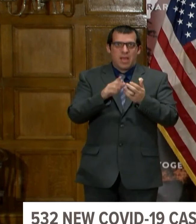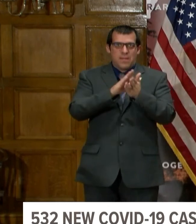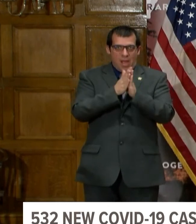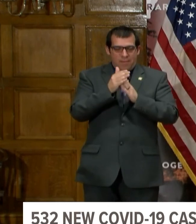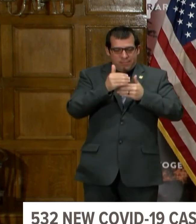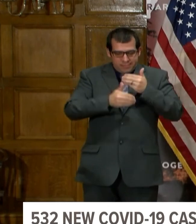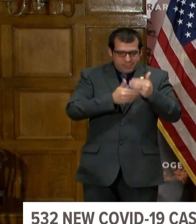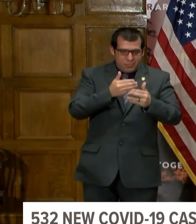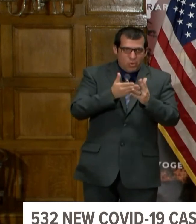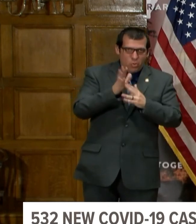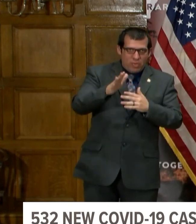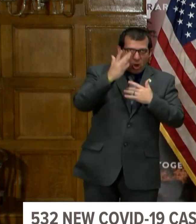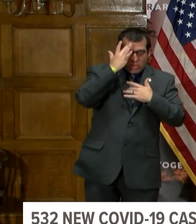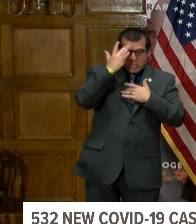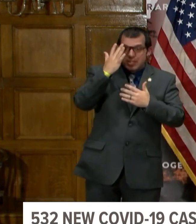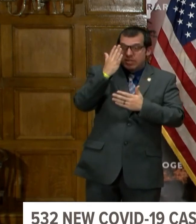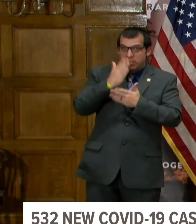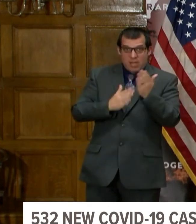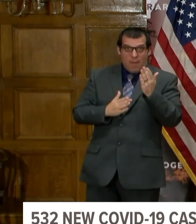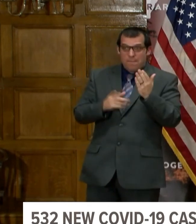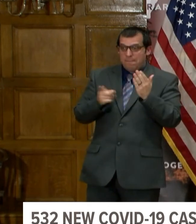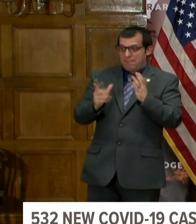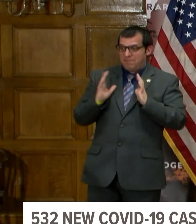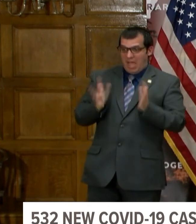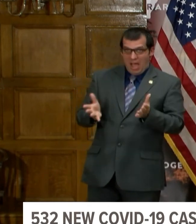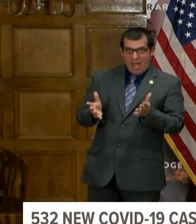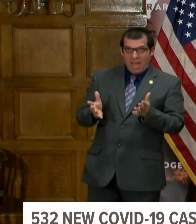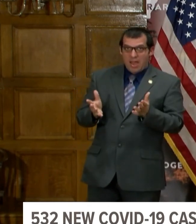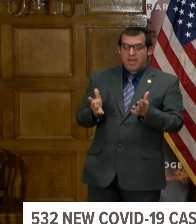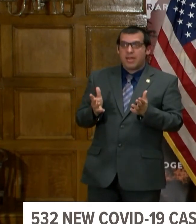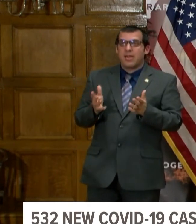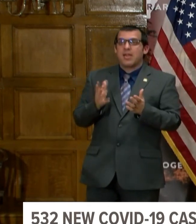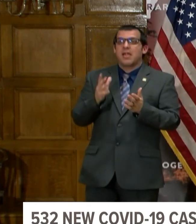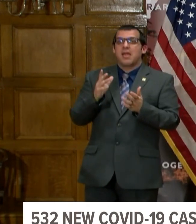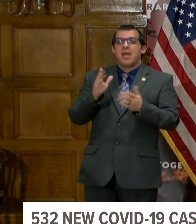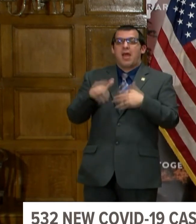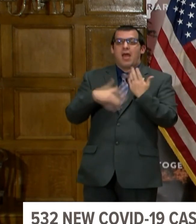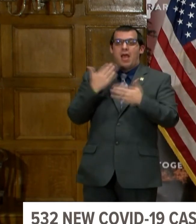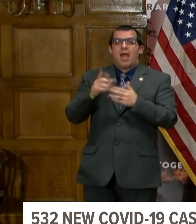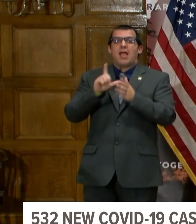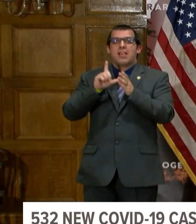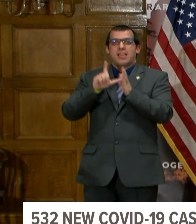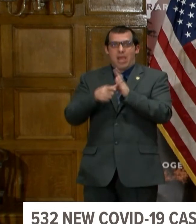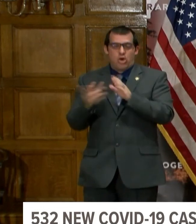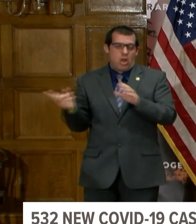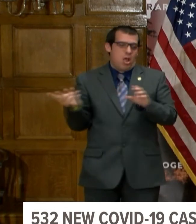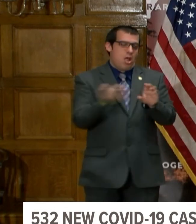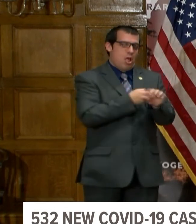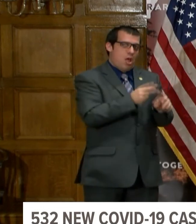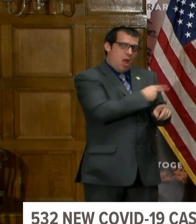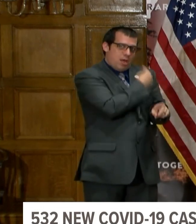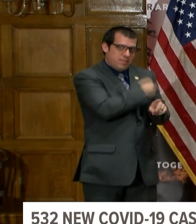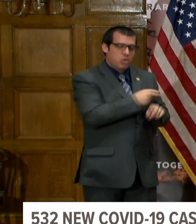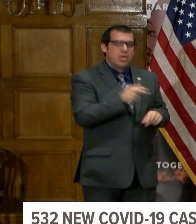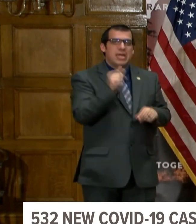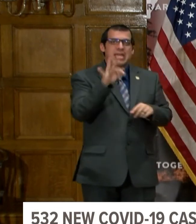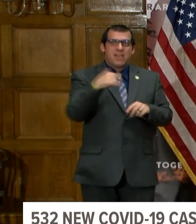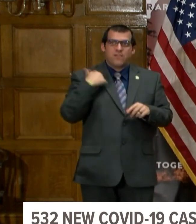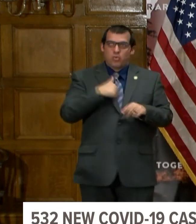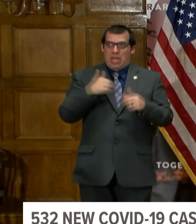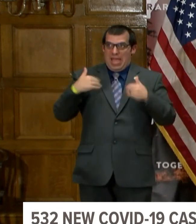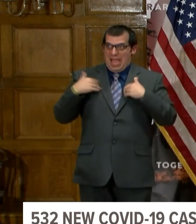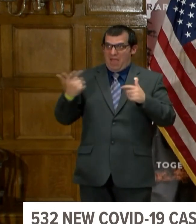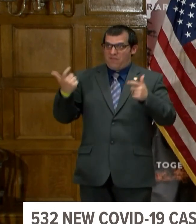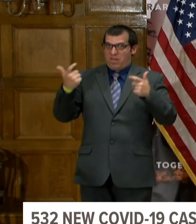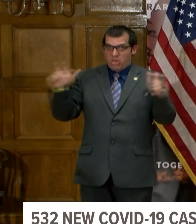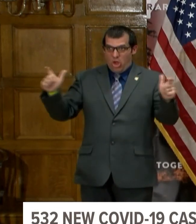those individuals will be fine originally and will eventually wind up in the hospital. If we have a large number of individuals infected that